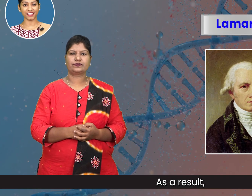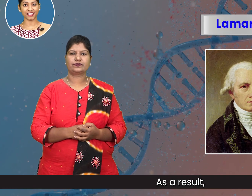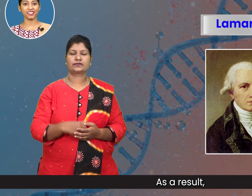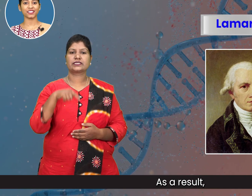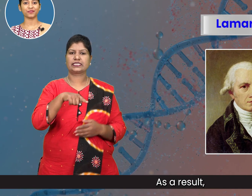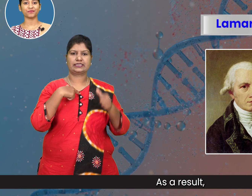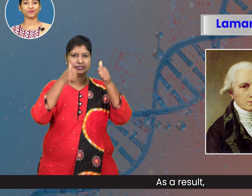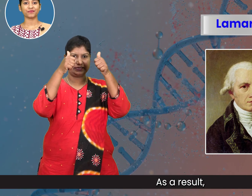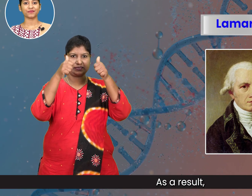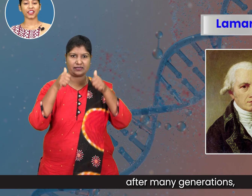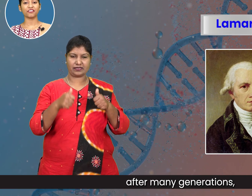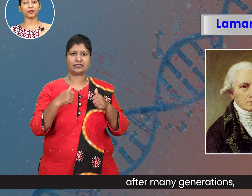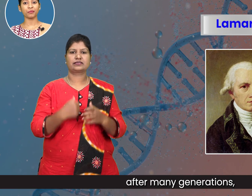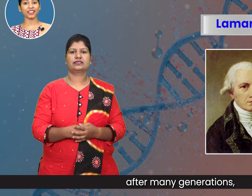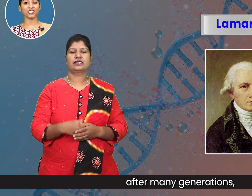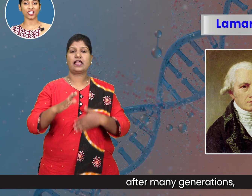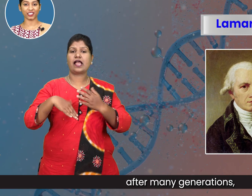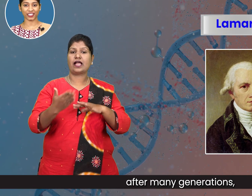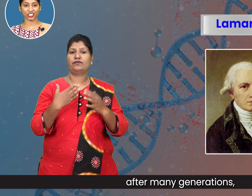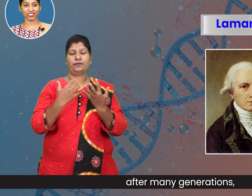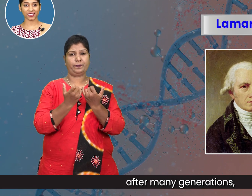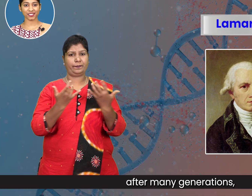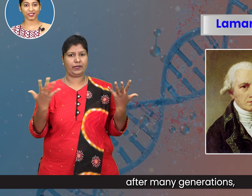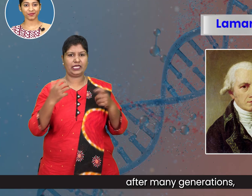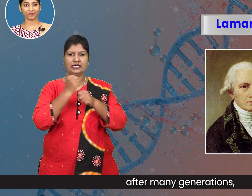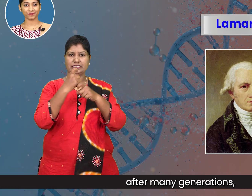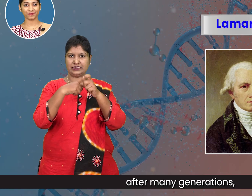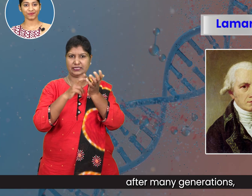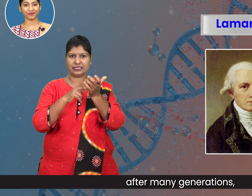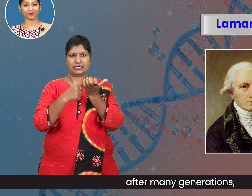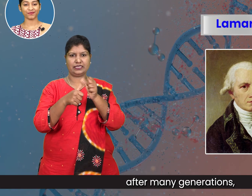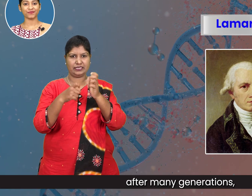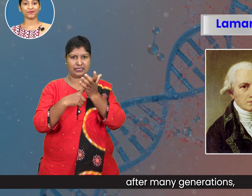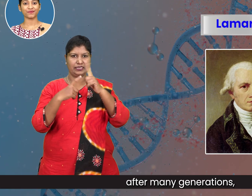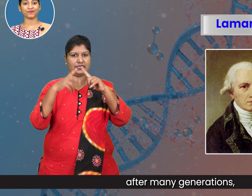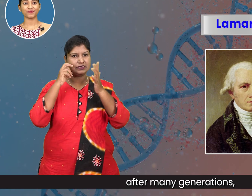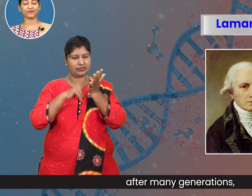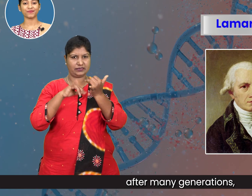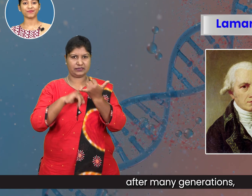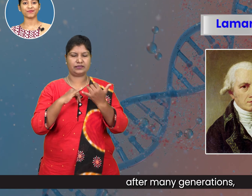As a result, after many generations,